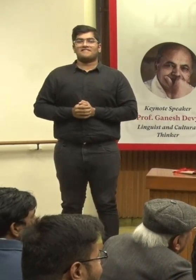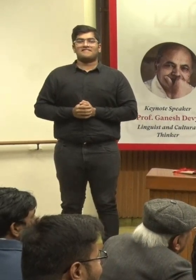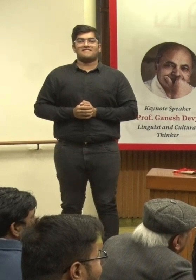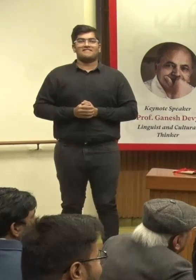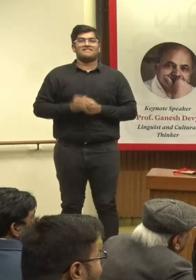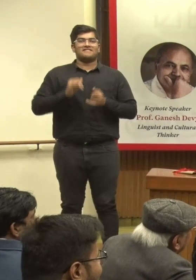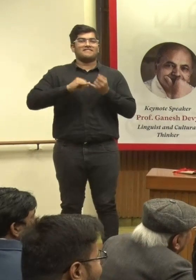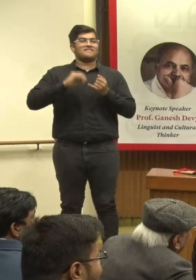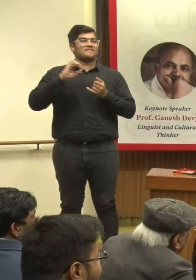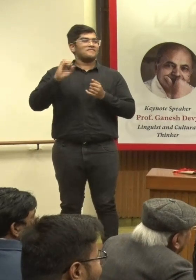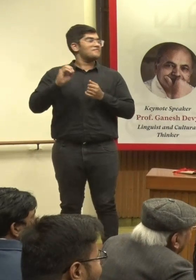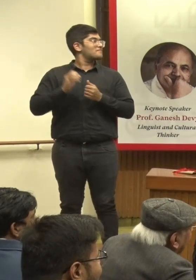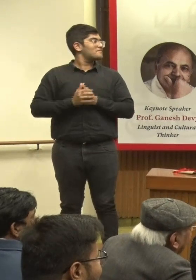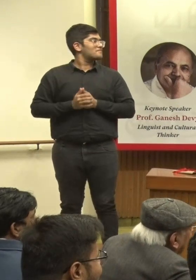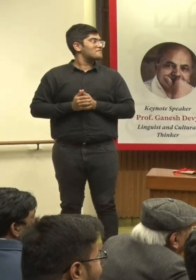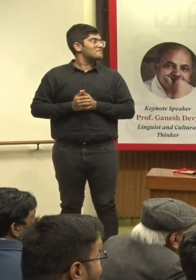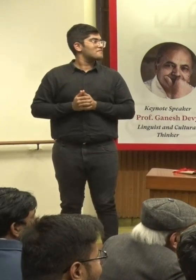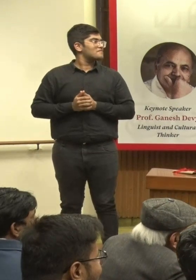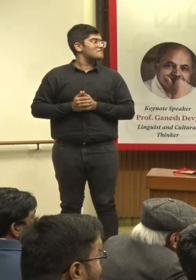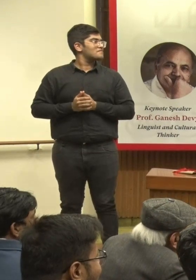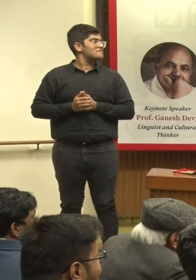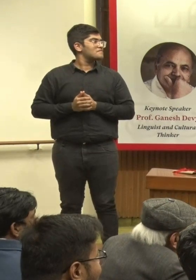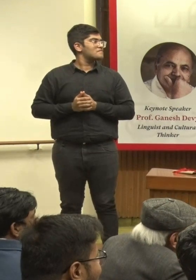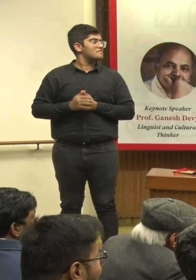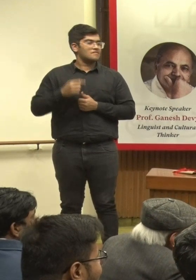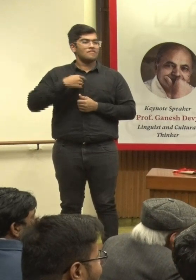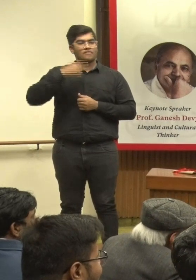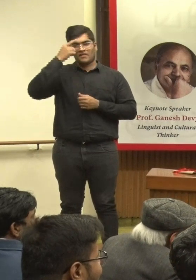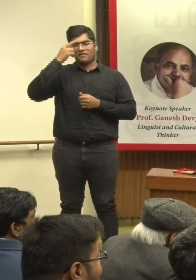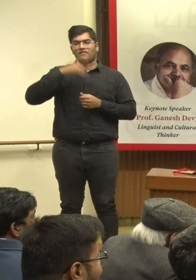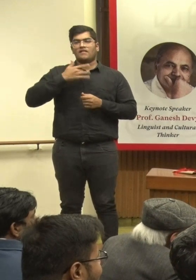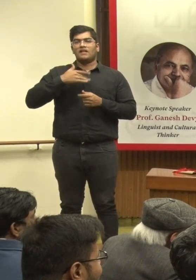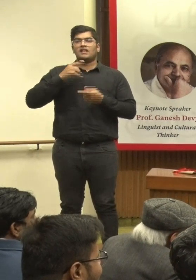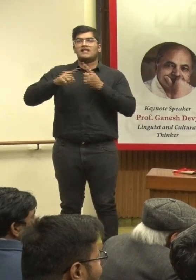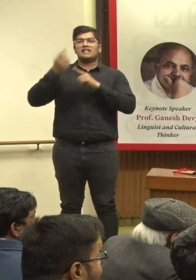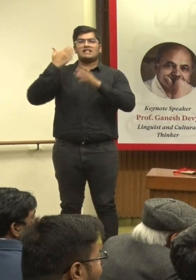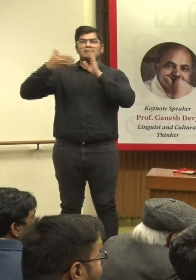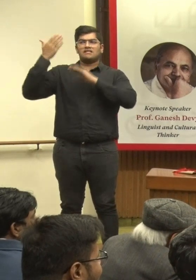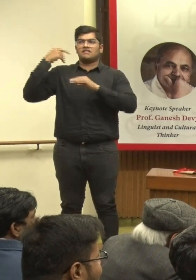So, no, I mean, history evolves. We are